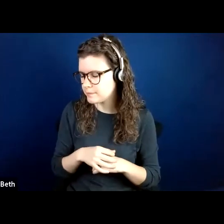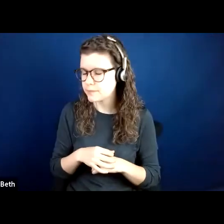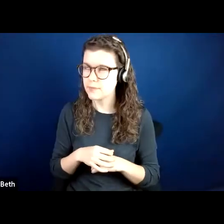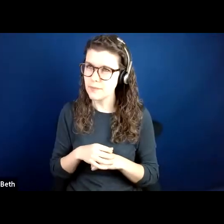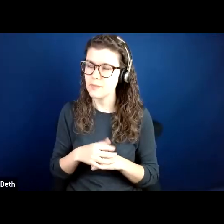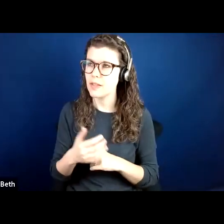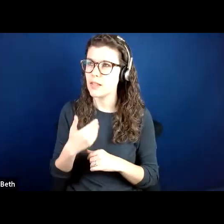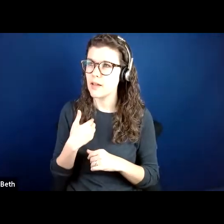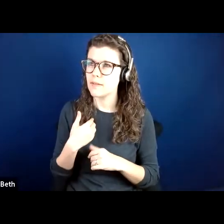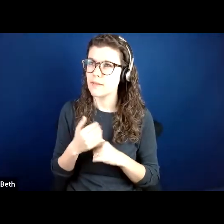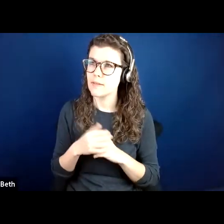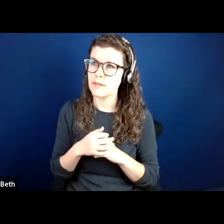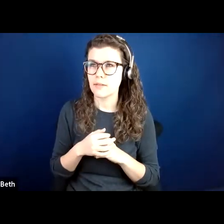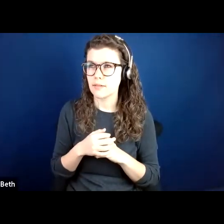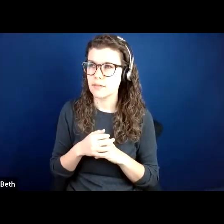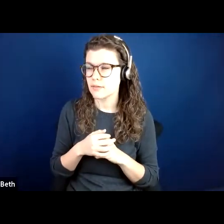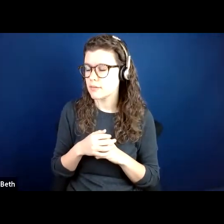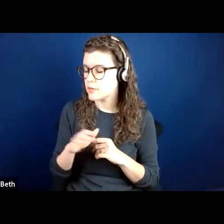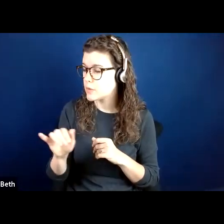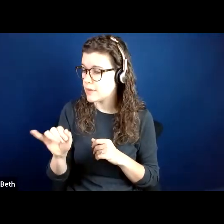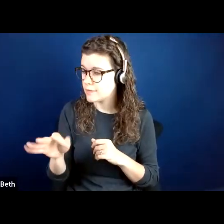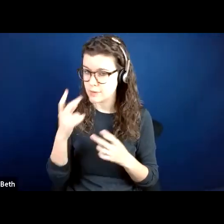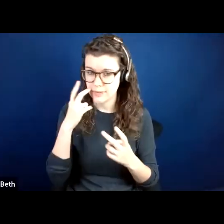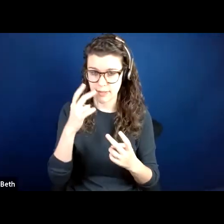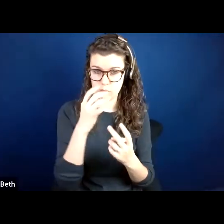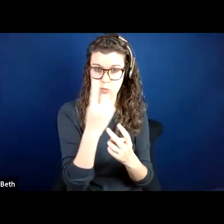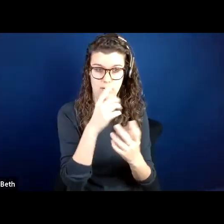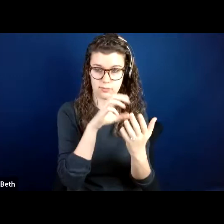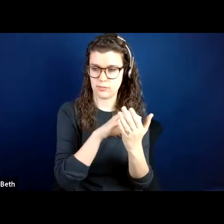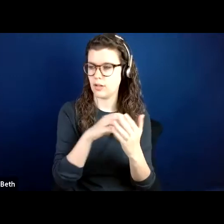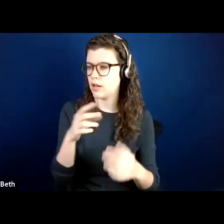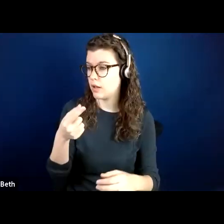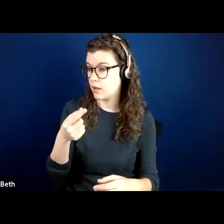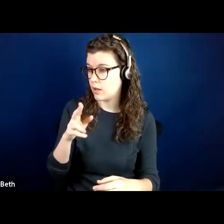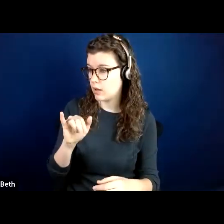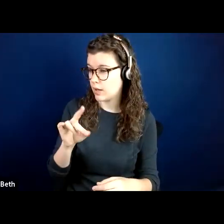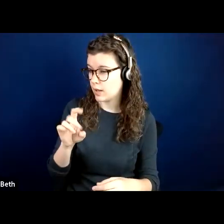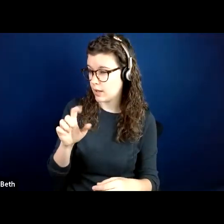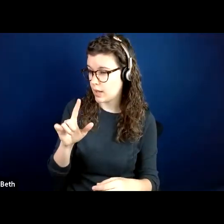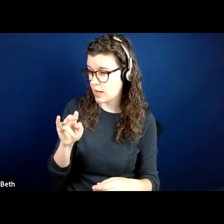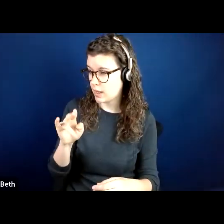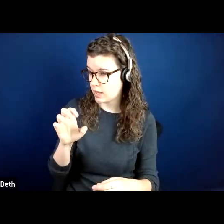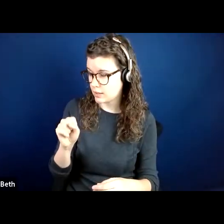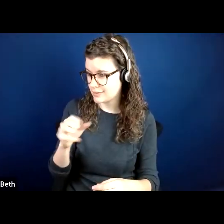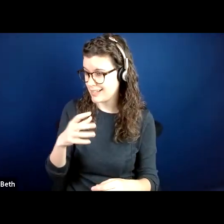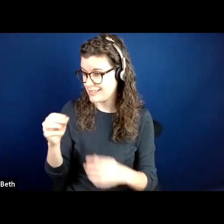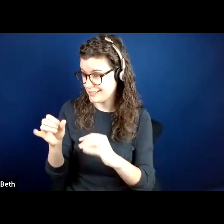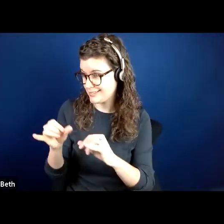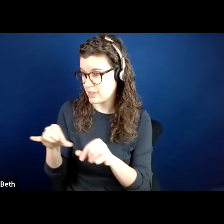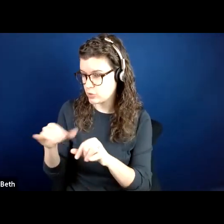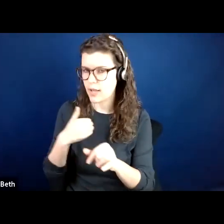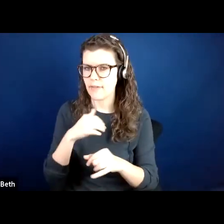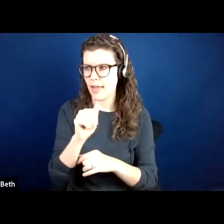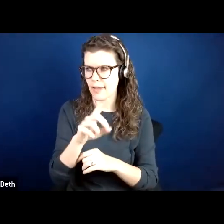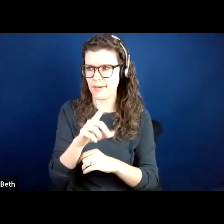there's a big, if you go to the section, guidelines and standards, there's an Americans with Disabilities Act section. And